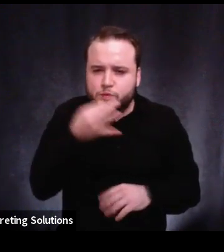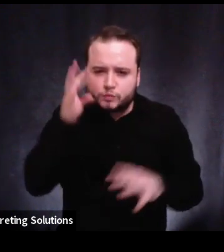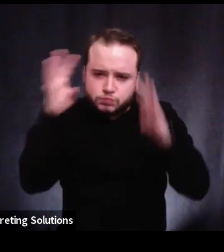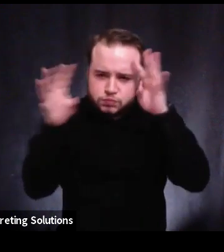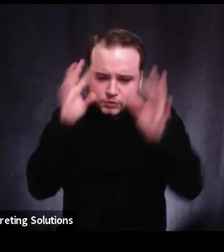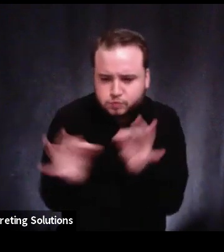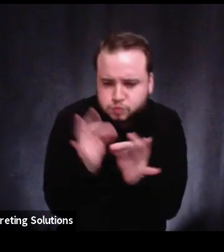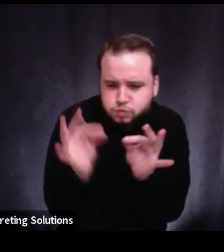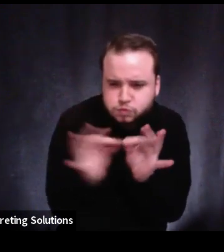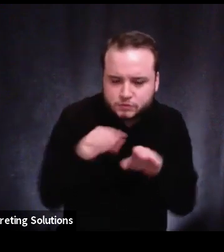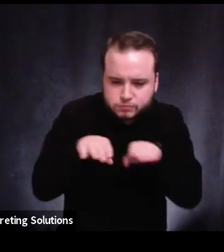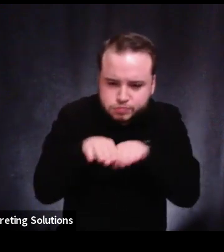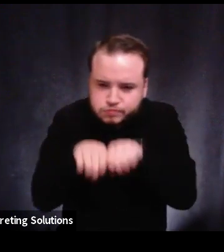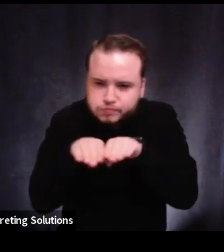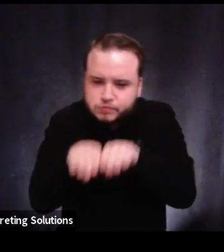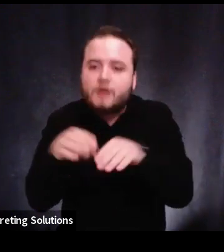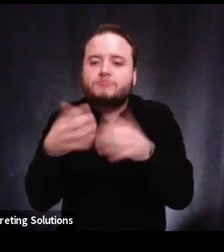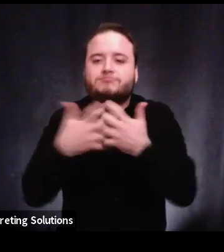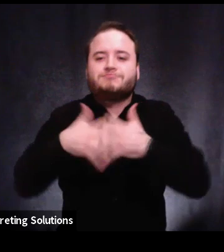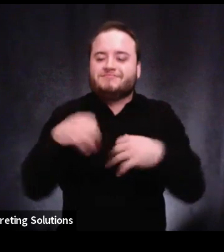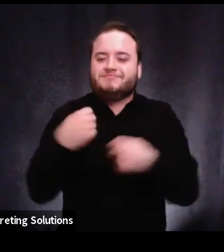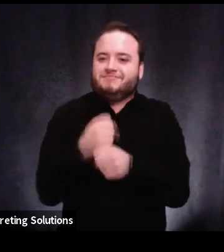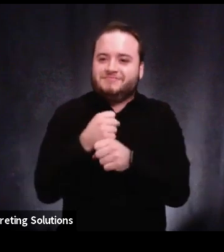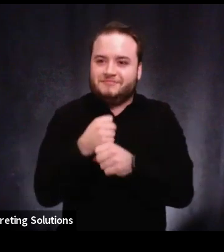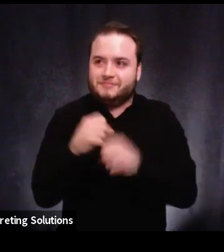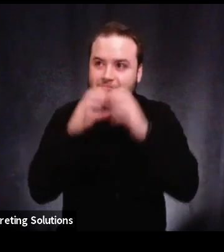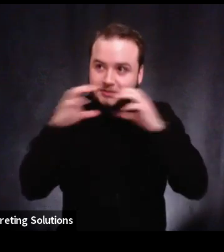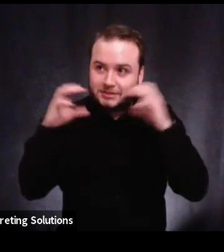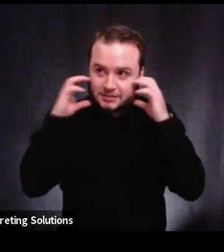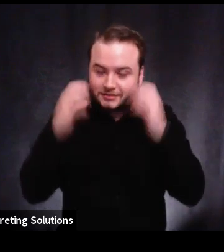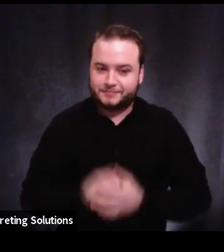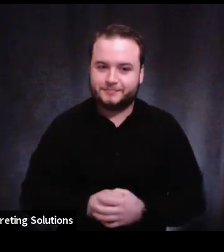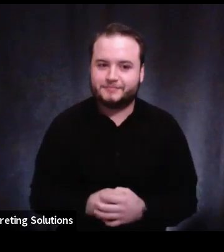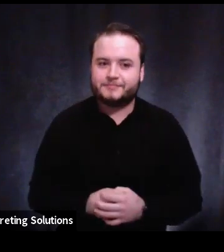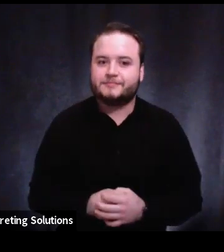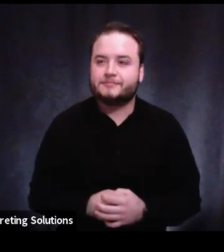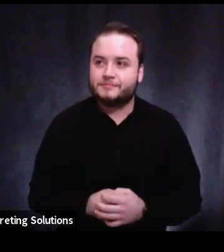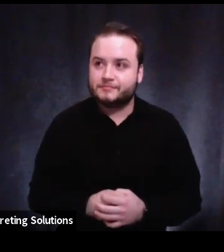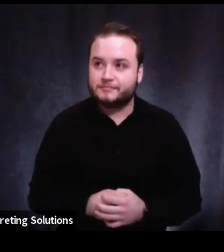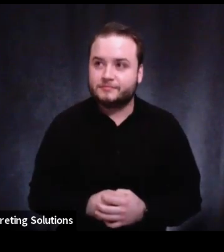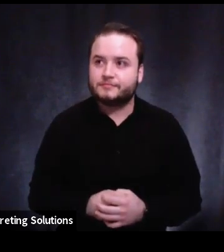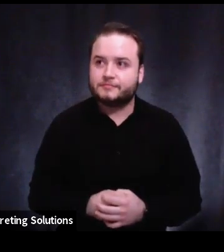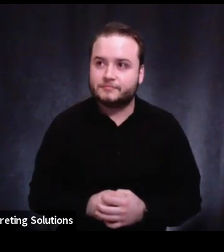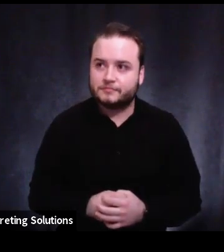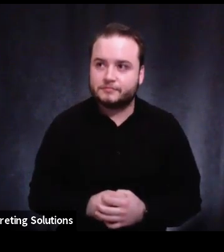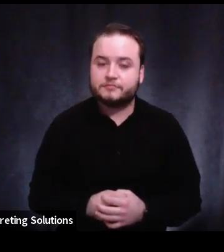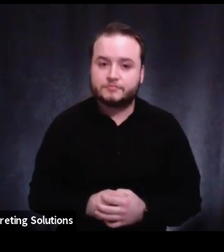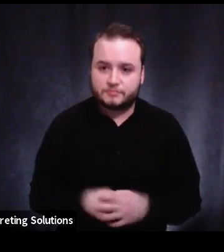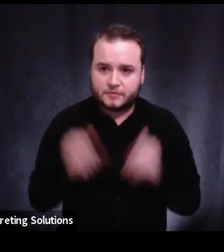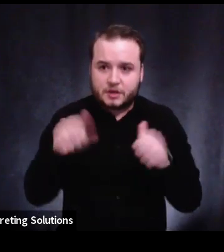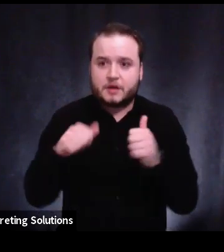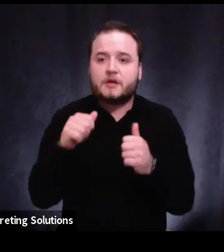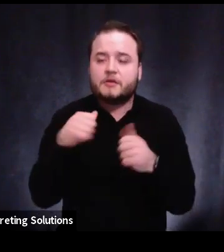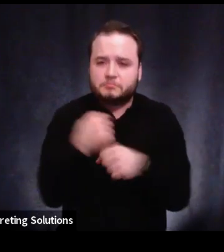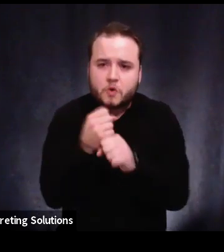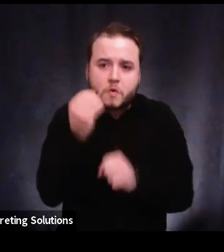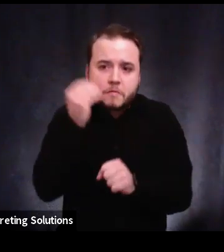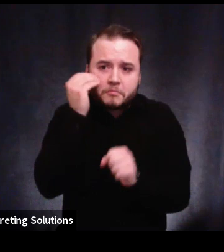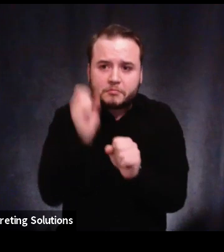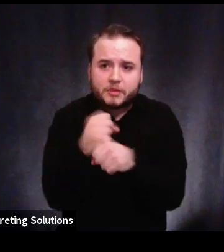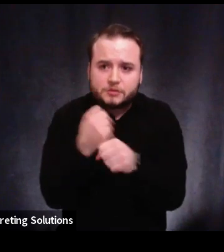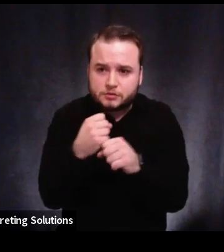sewers. If people are in a position where they can help make homemade cloth face masks and donate them, some particularly